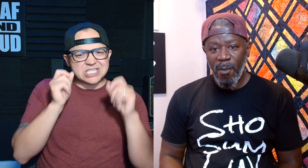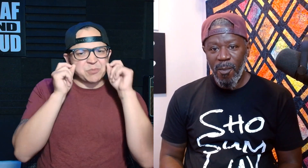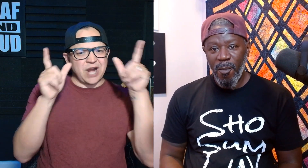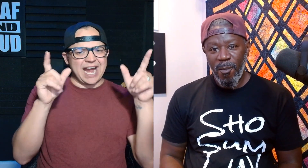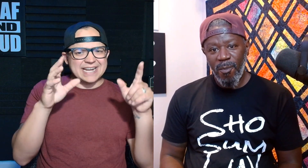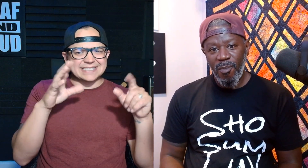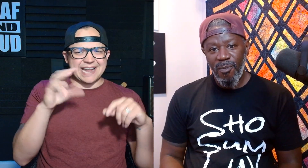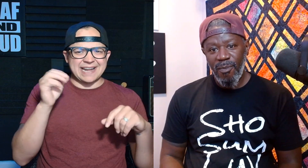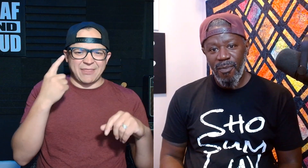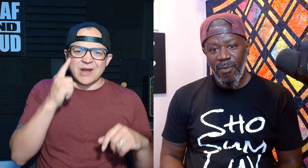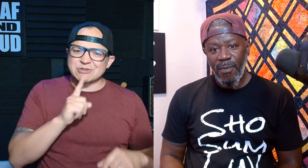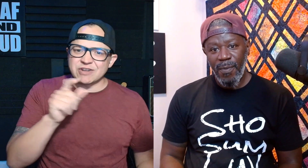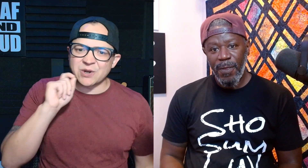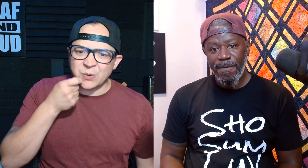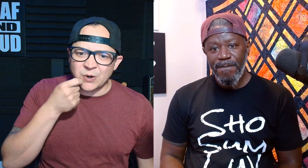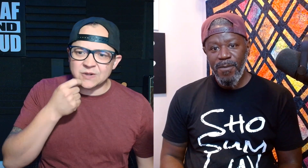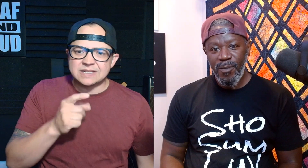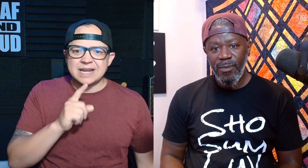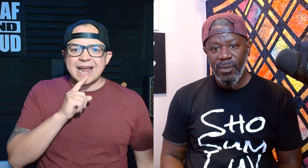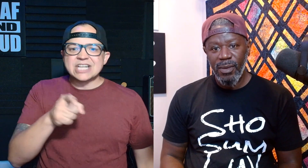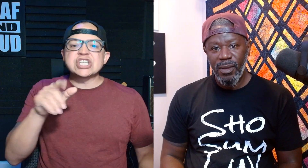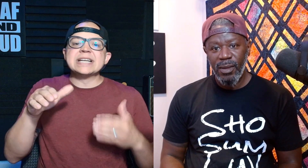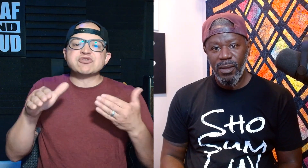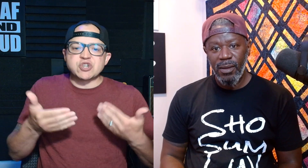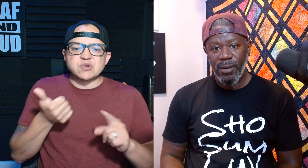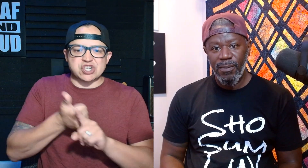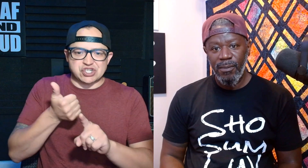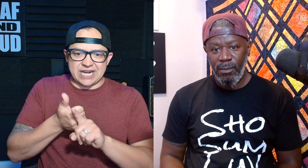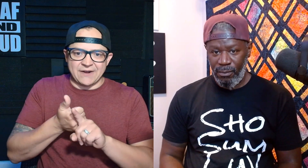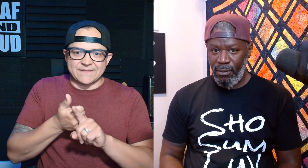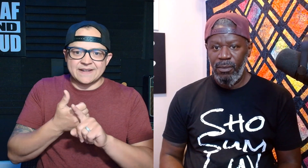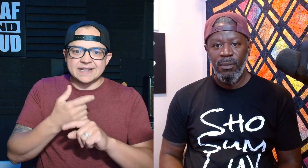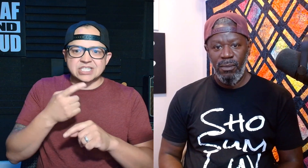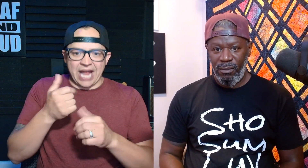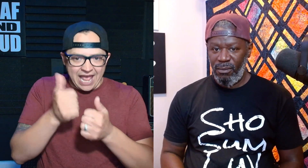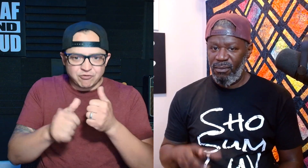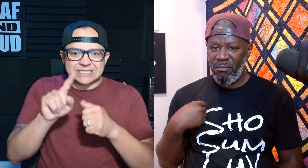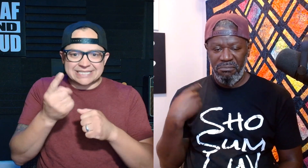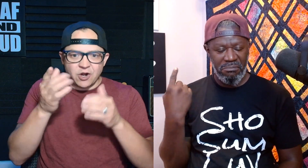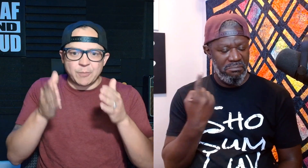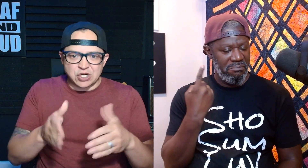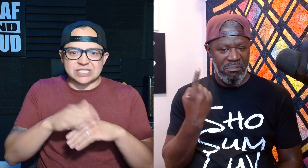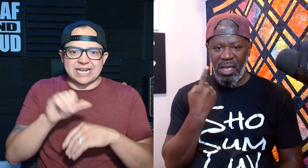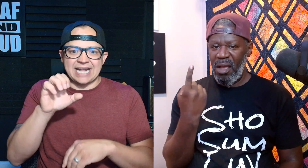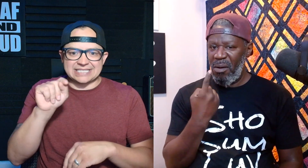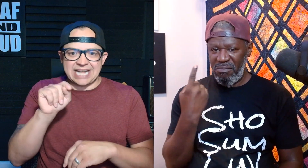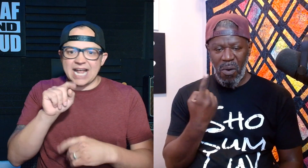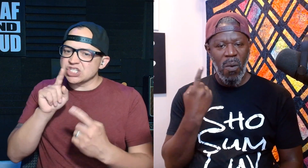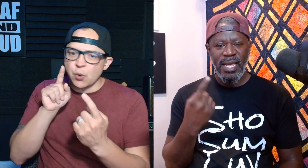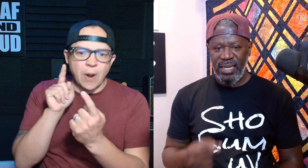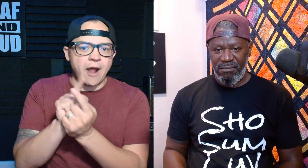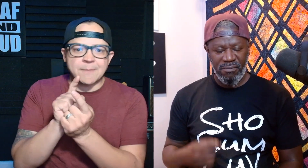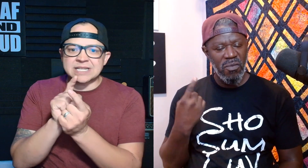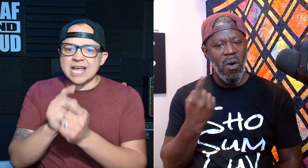bit surprised and I thought was really cool is she introduced herself to every single person on